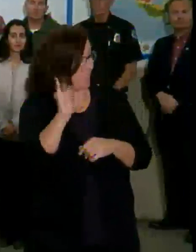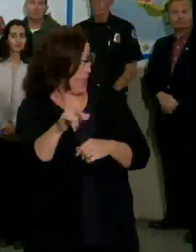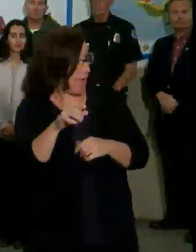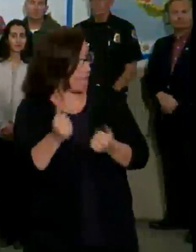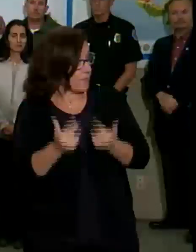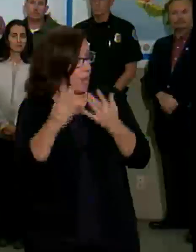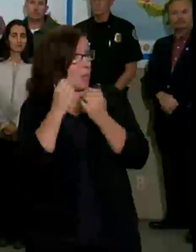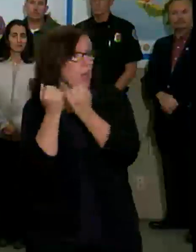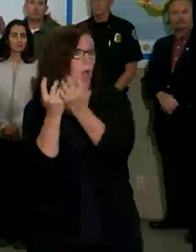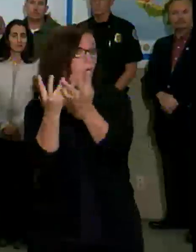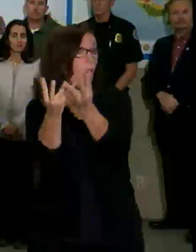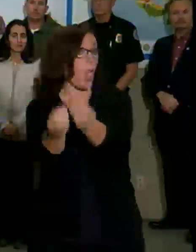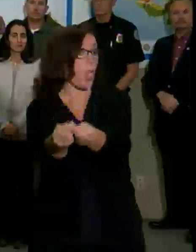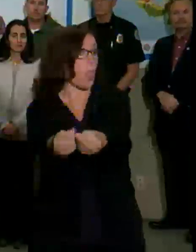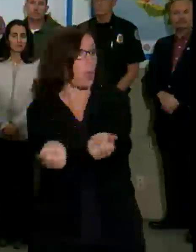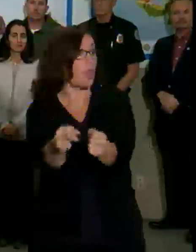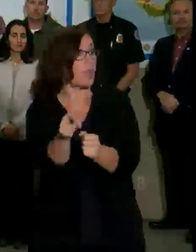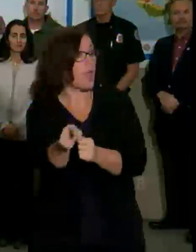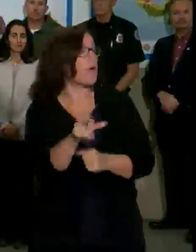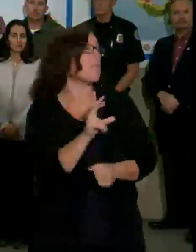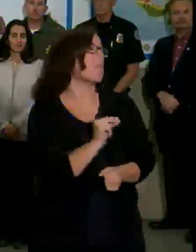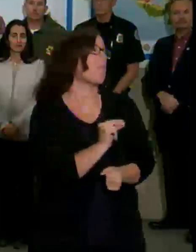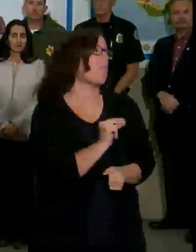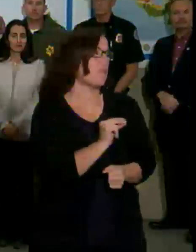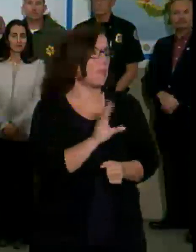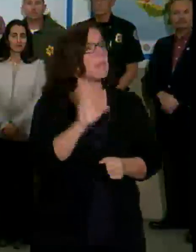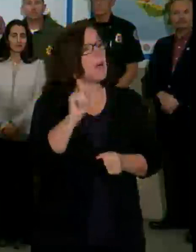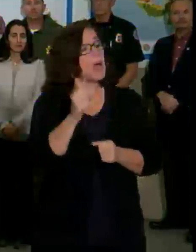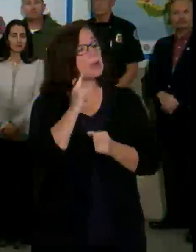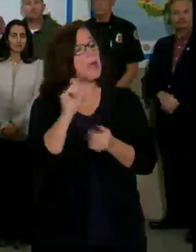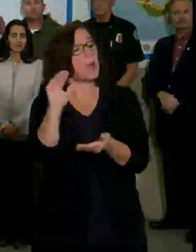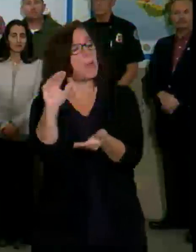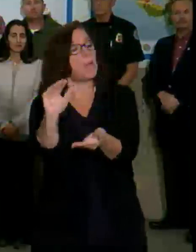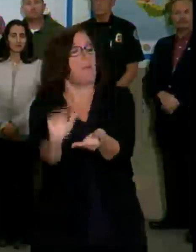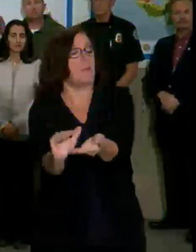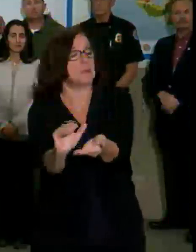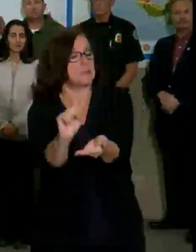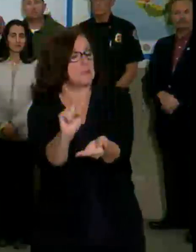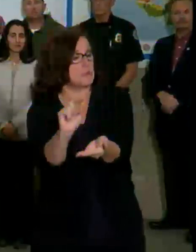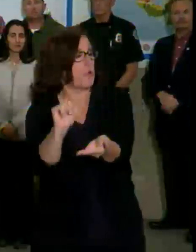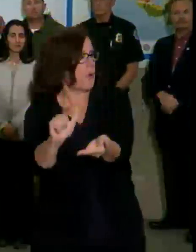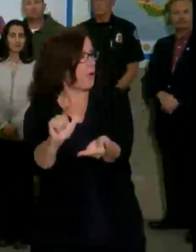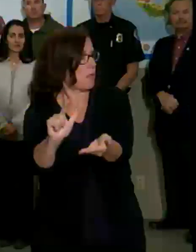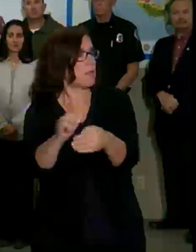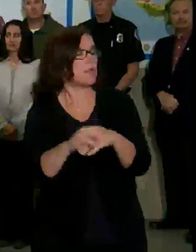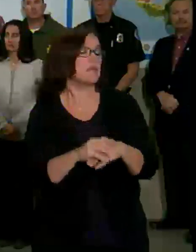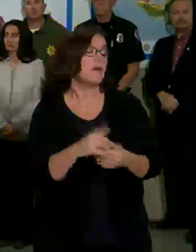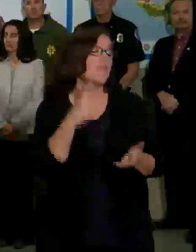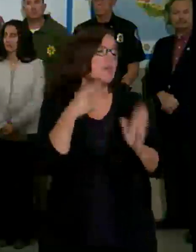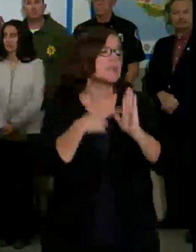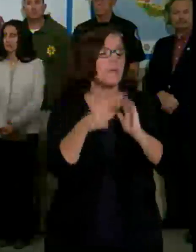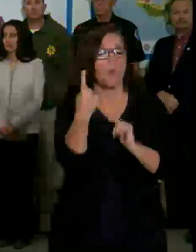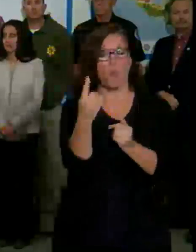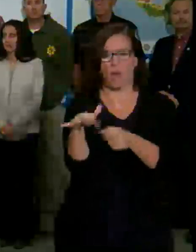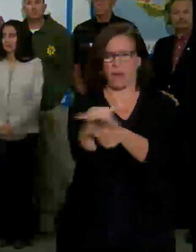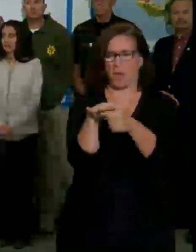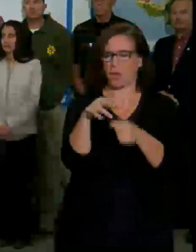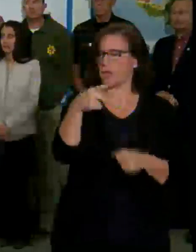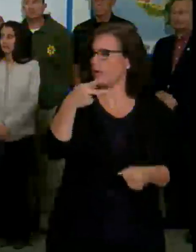there's more recent burns. The Jesucita, and perhaps Tim may correct me,